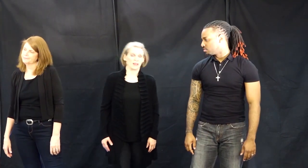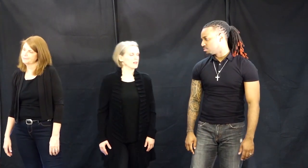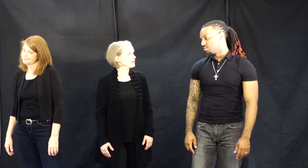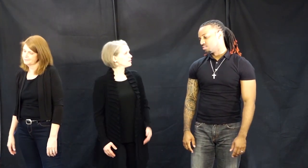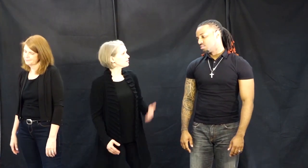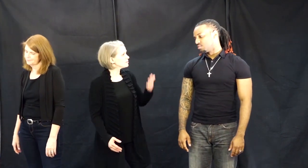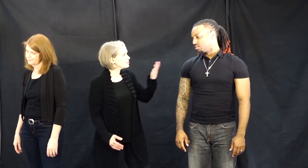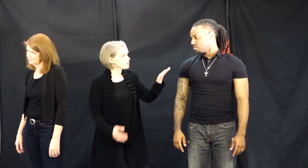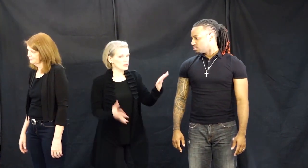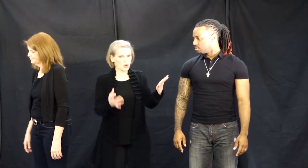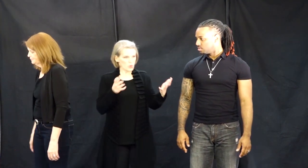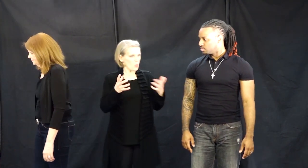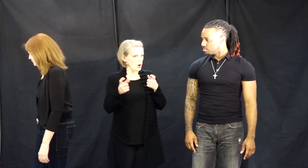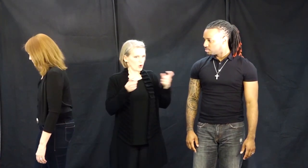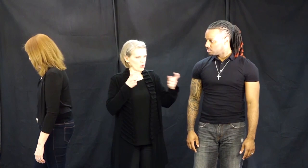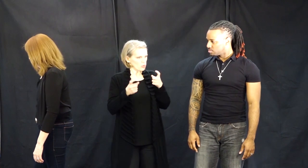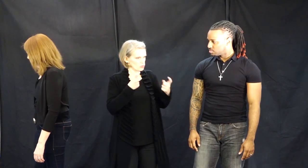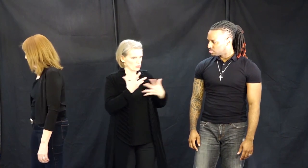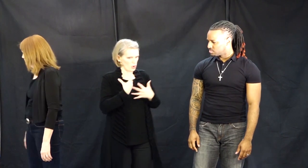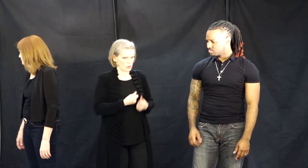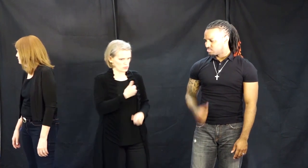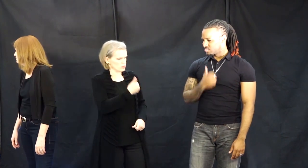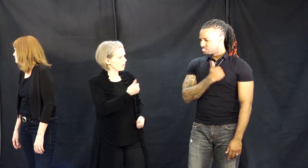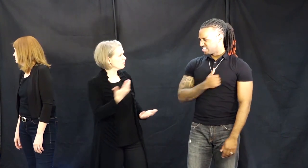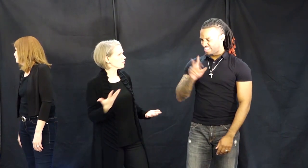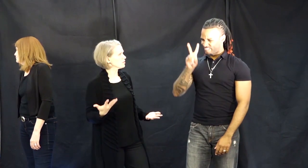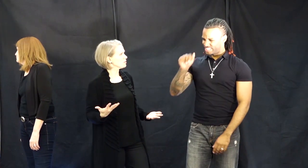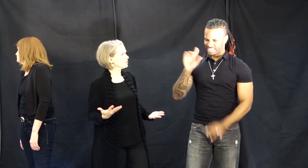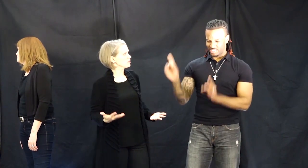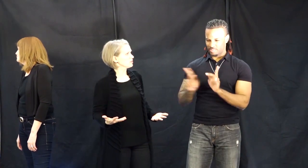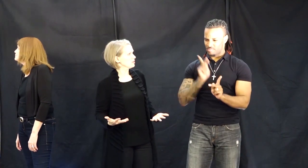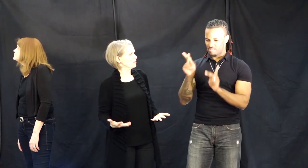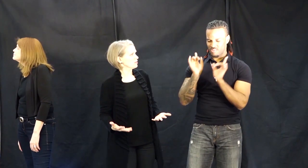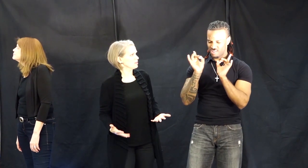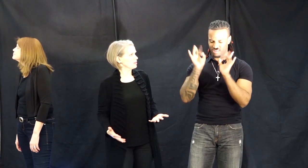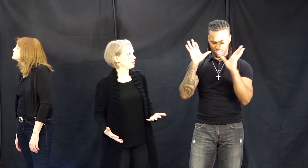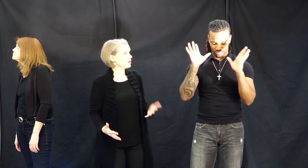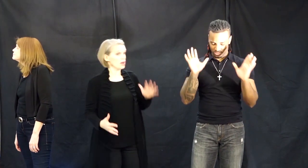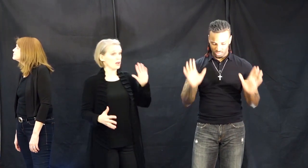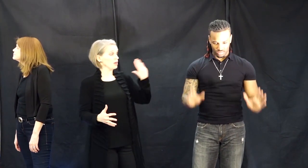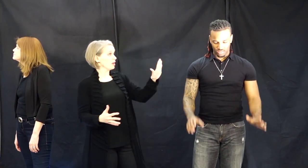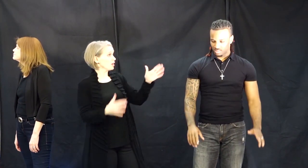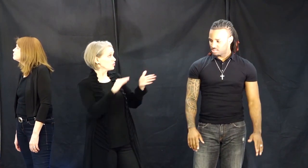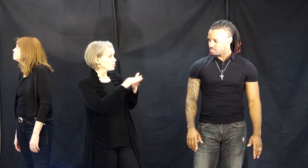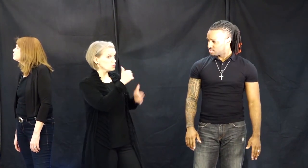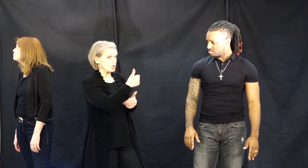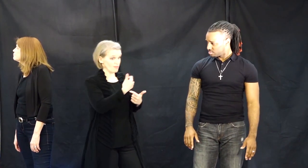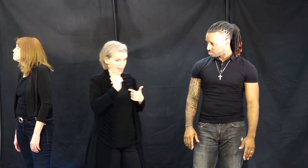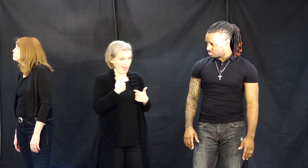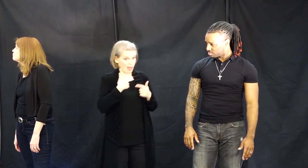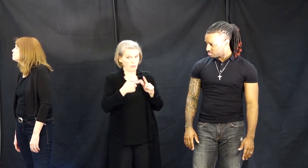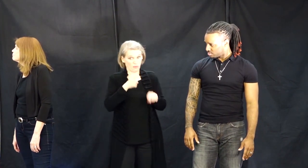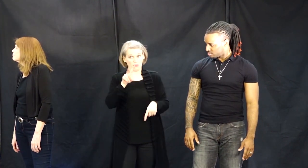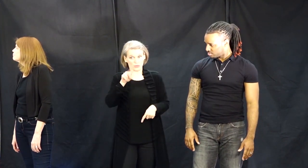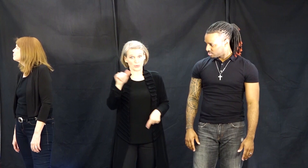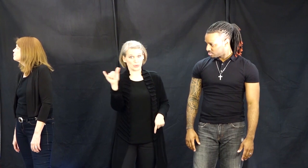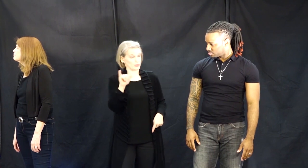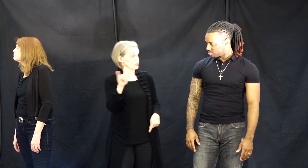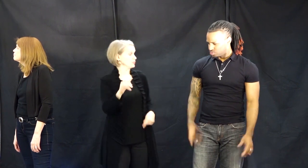You wanna pull yourself together? I'm sorry, these Virginians are birds of a feather. Young man, I'm from Virginia, so watch your mouth. So we let